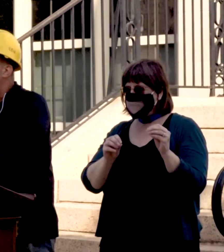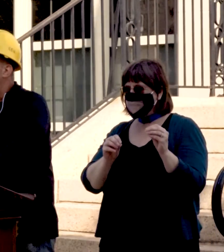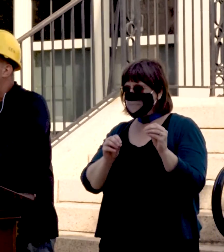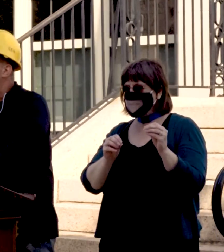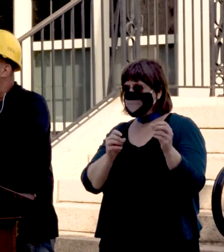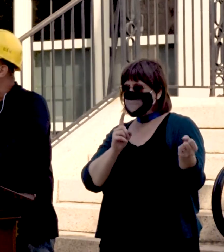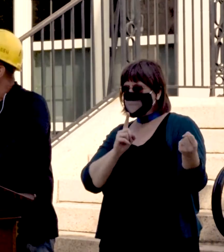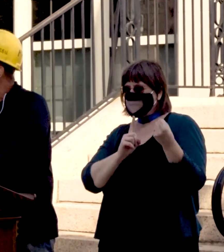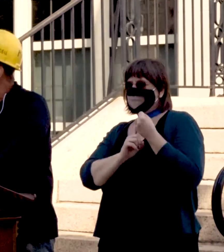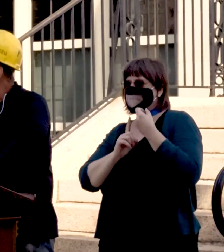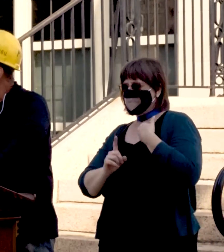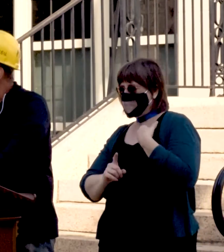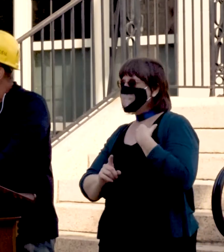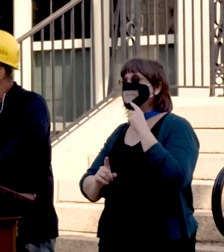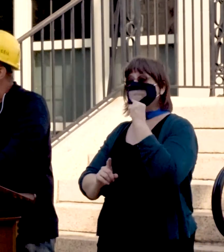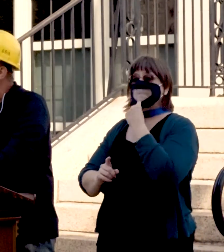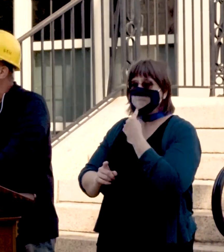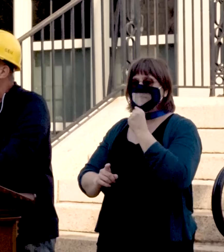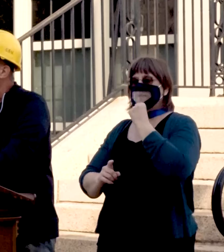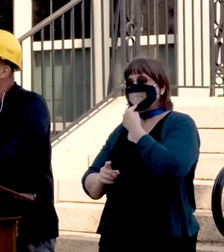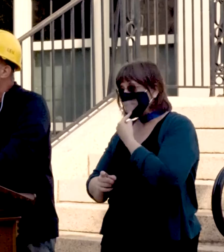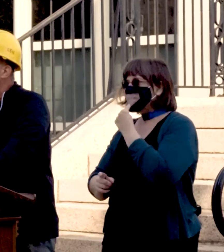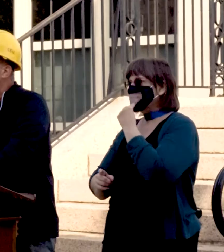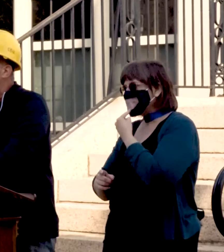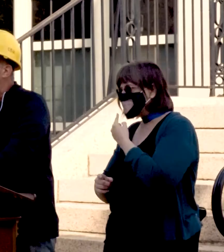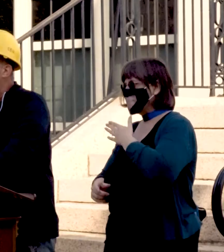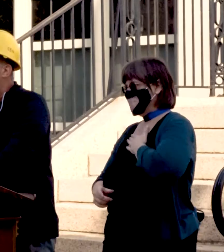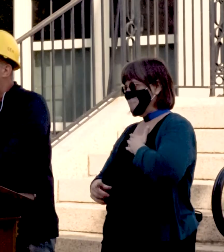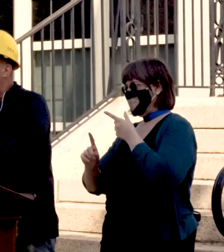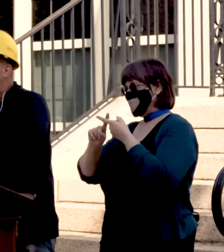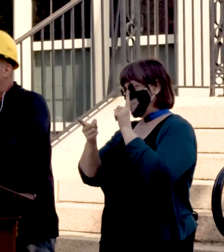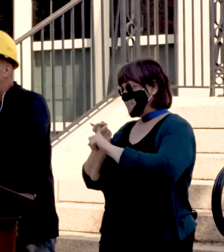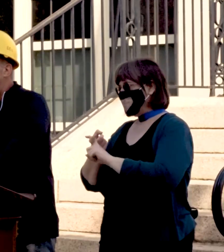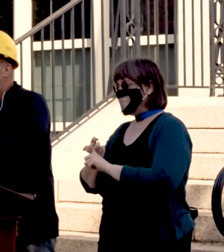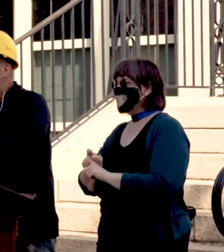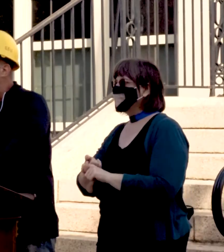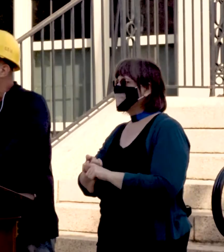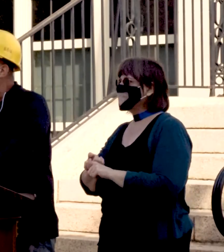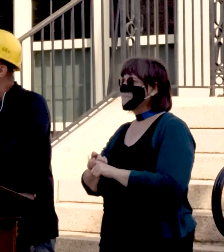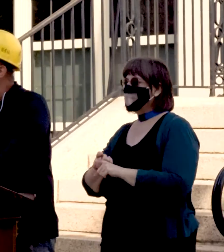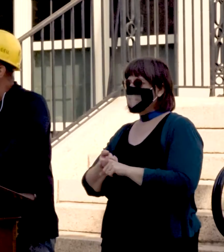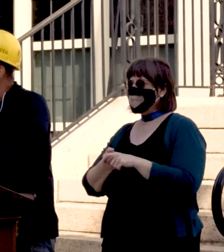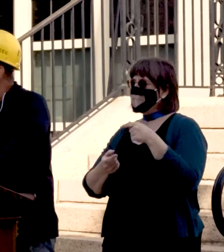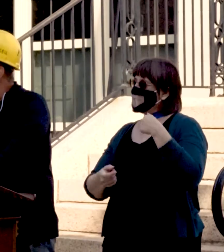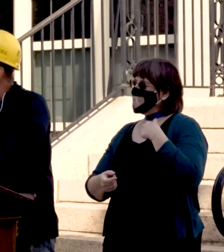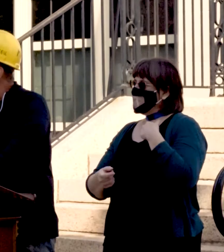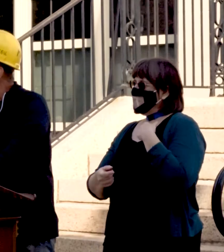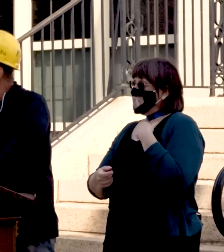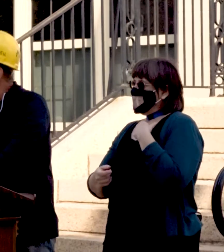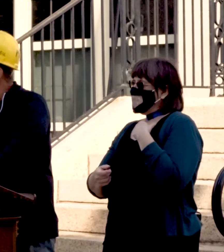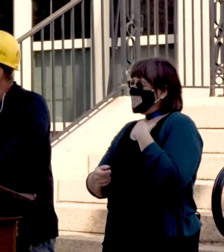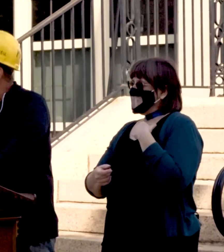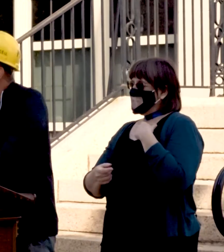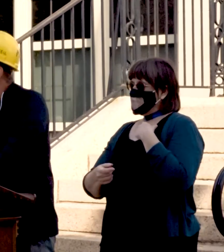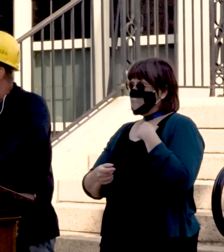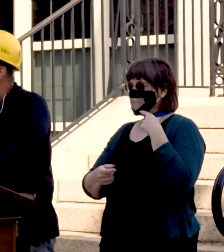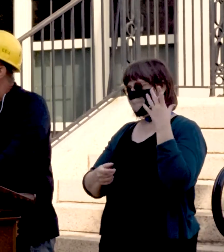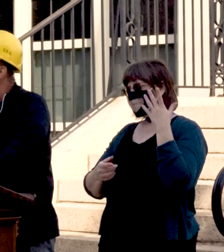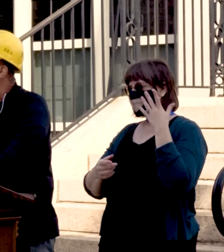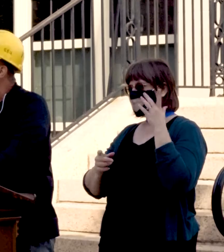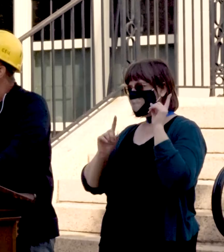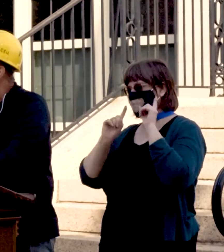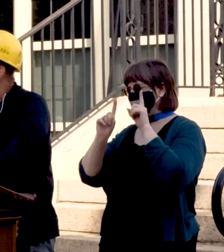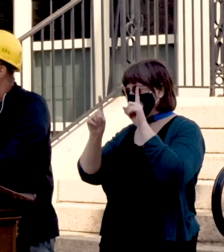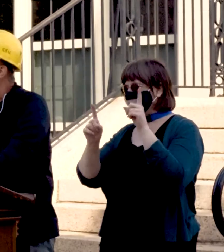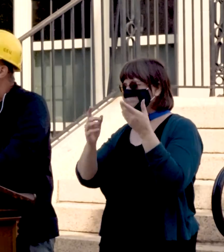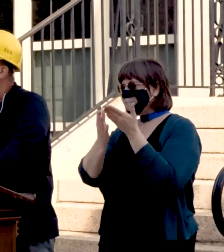than the missing my friend part. And I came home and went through my days like